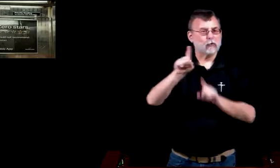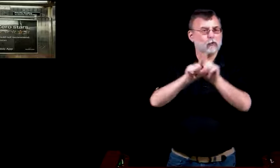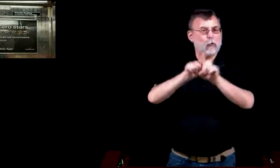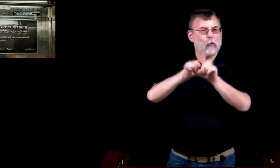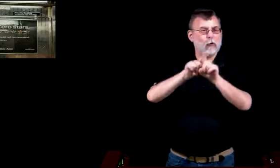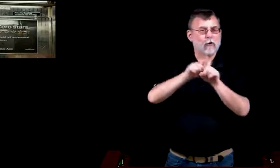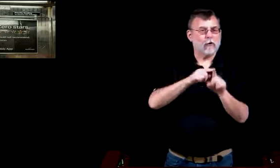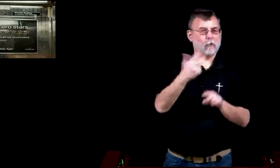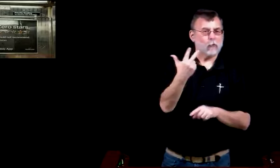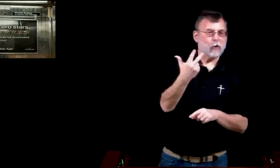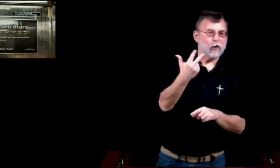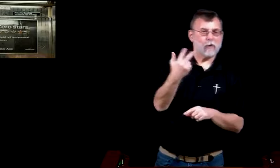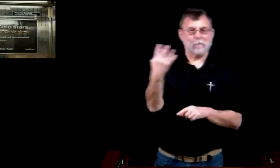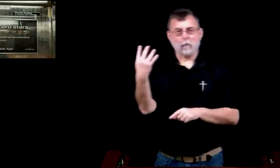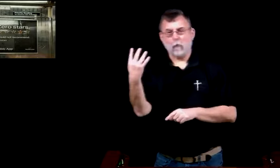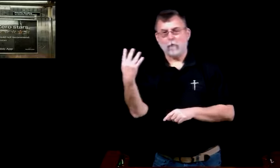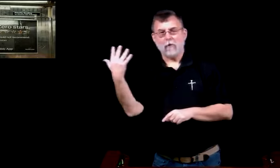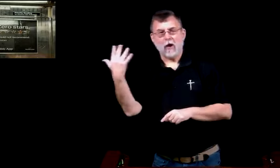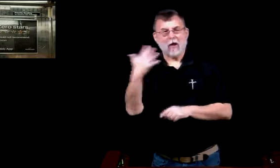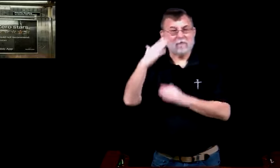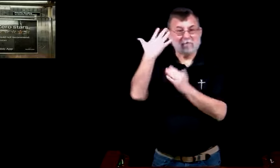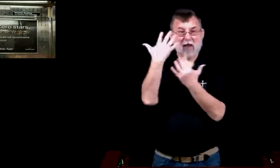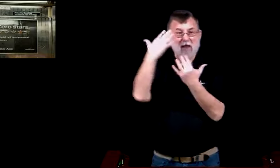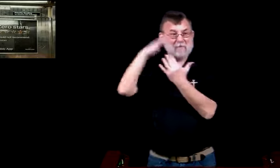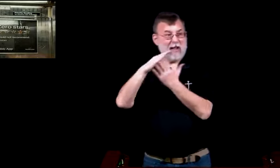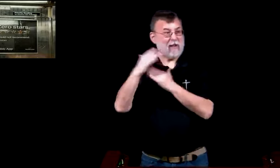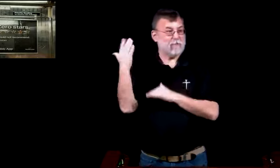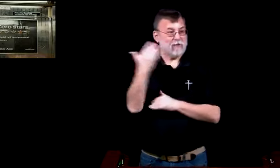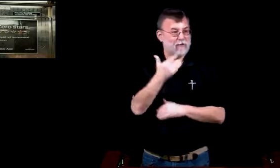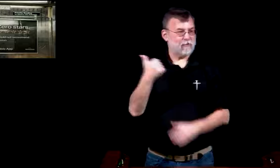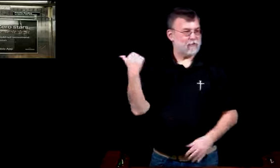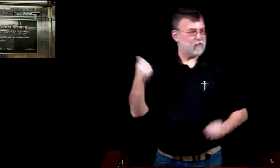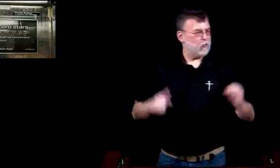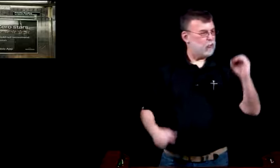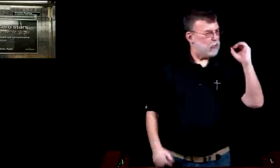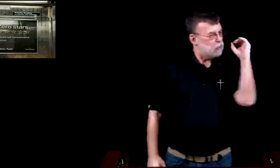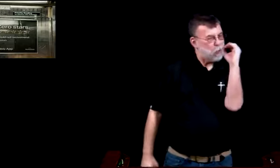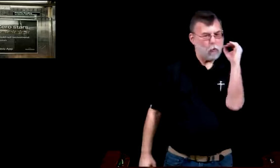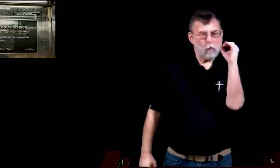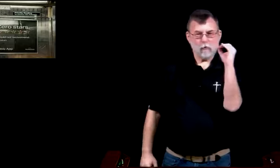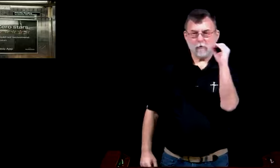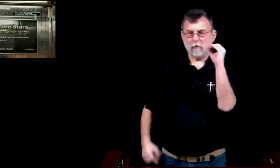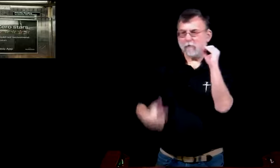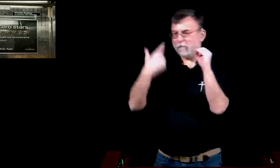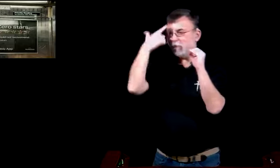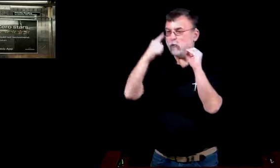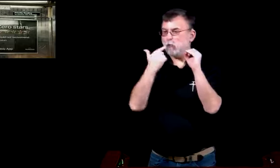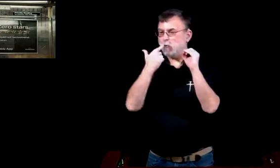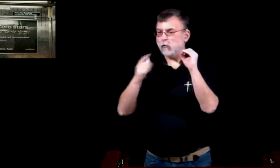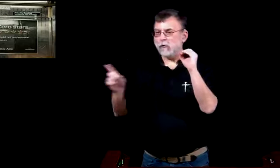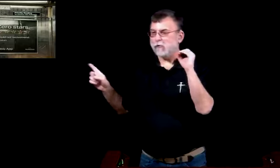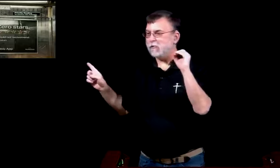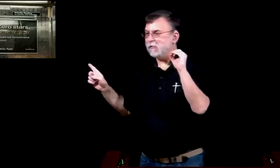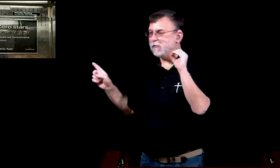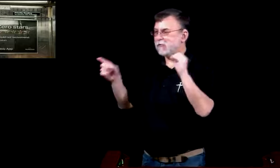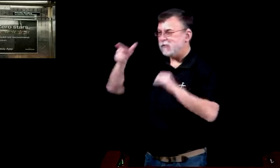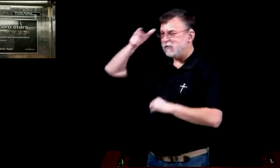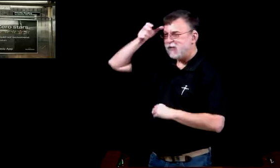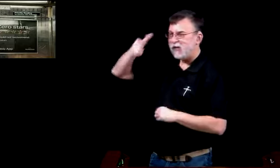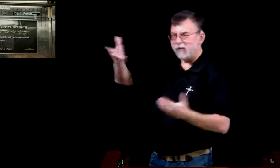So you know when you like go to a hotel or restaurant and you give ratings, like top 5 is like the best you could ever have, 0 is the worst, and